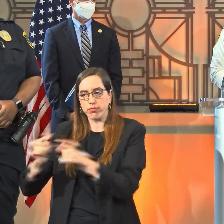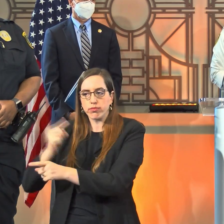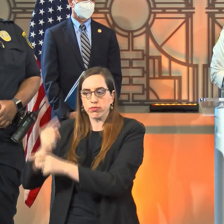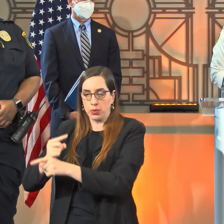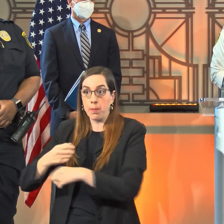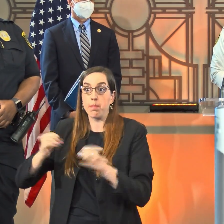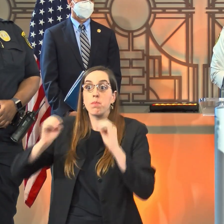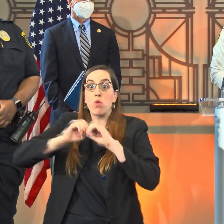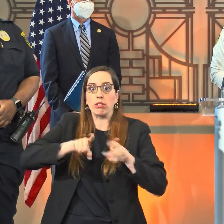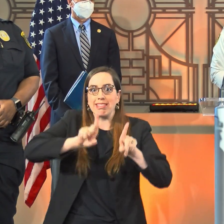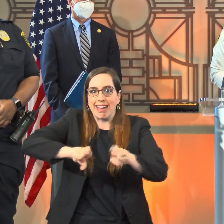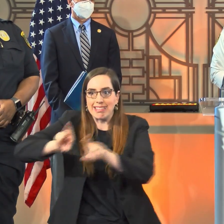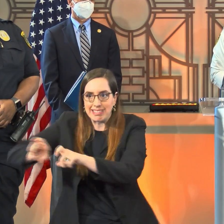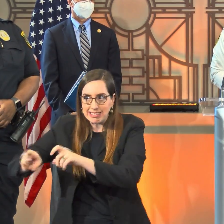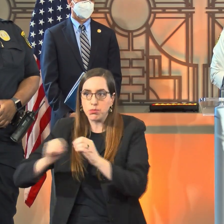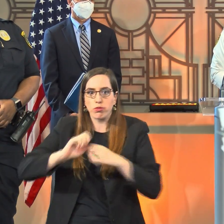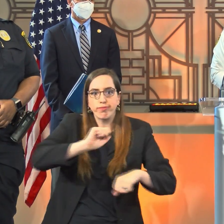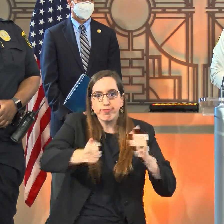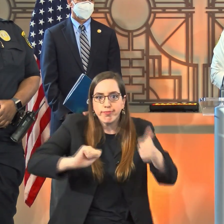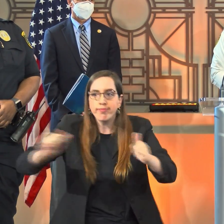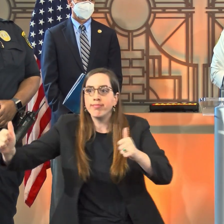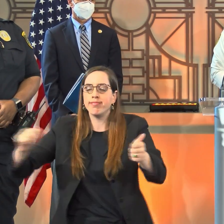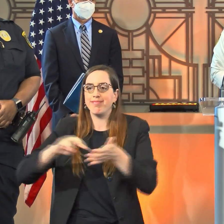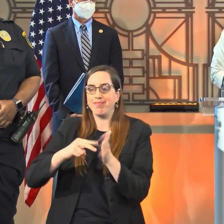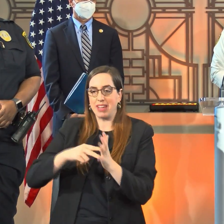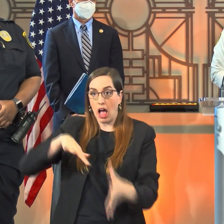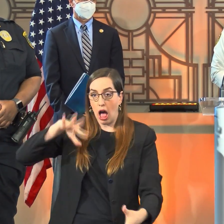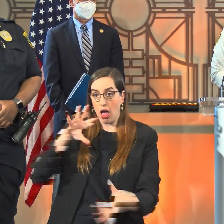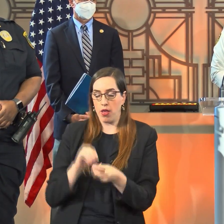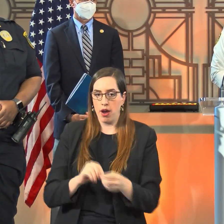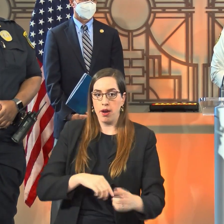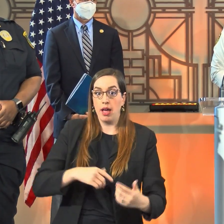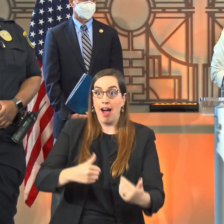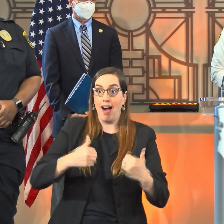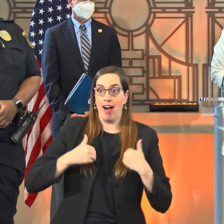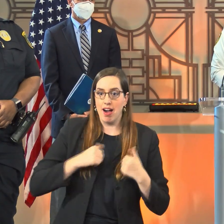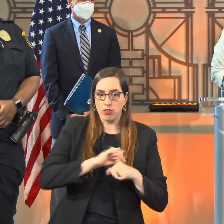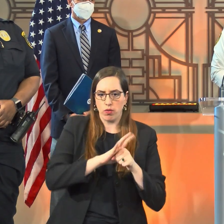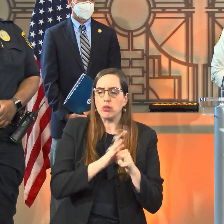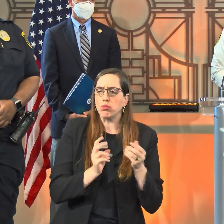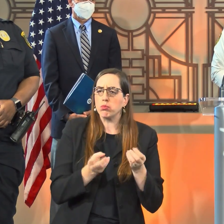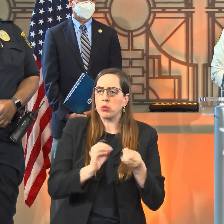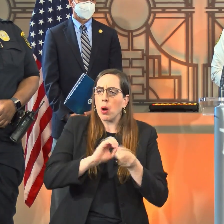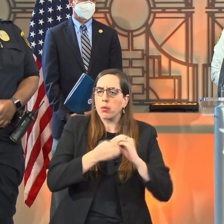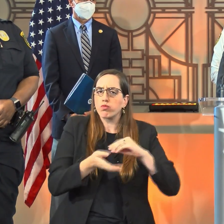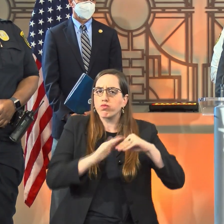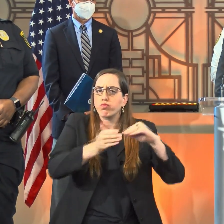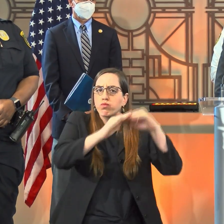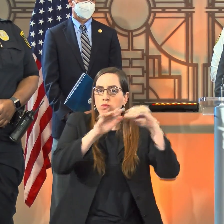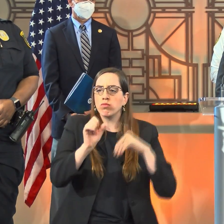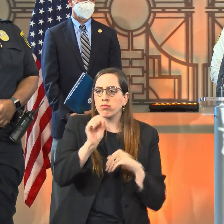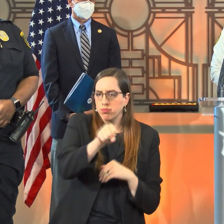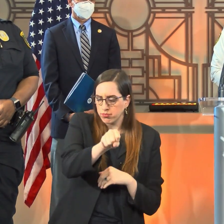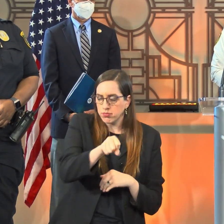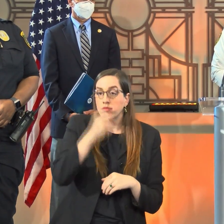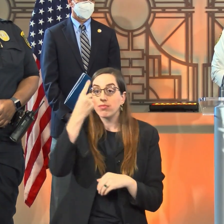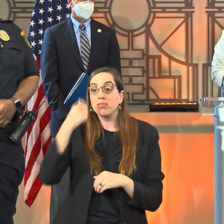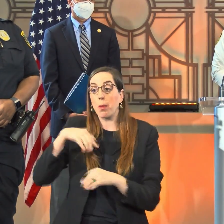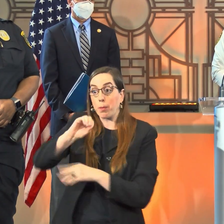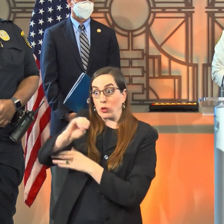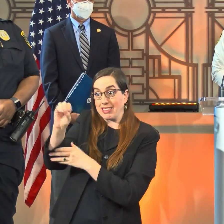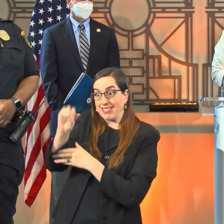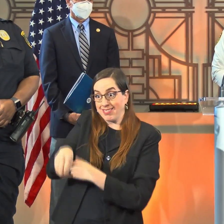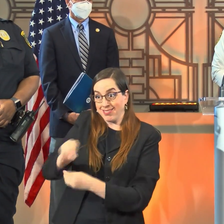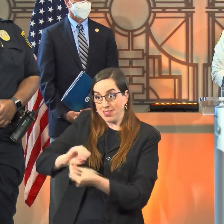done, more sites, more tests being done, the raw number of positive tests will go up, but the percentage is what we need to watch. And